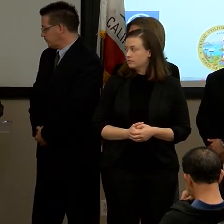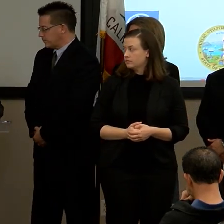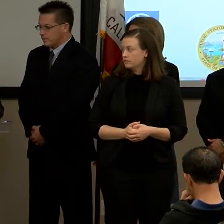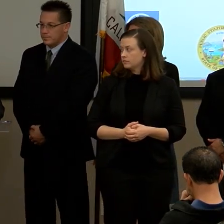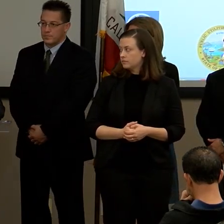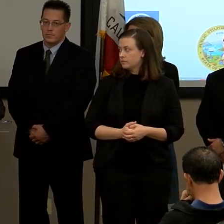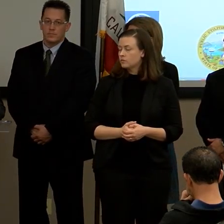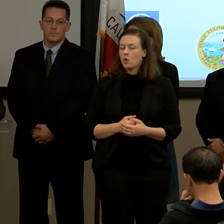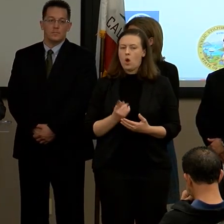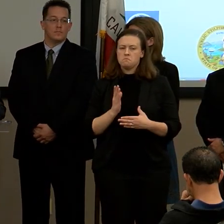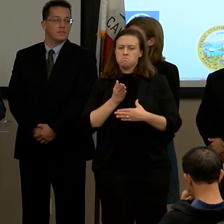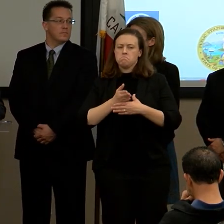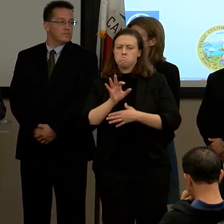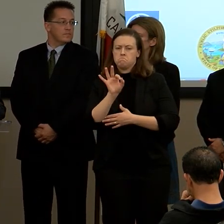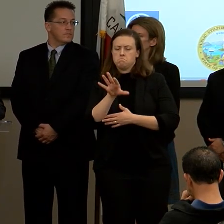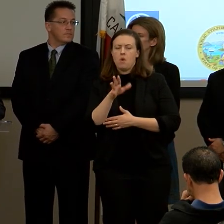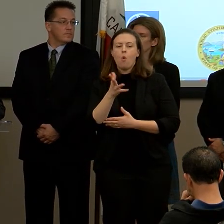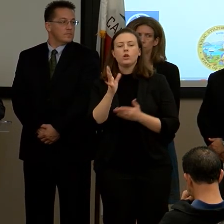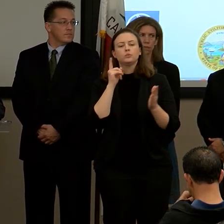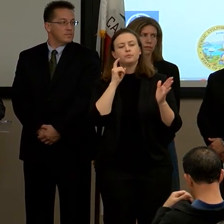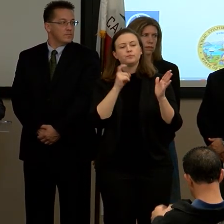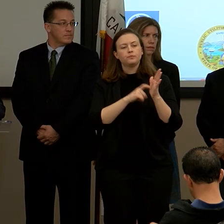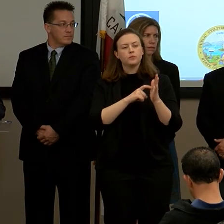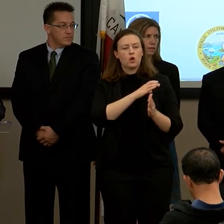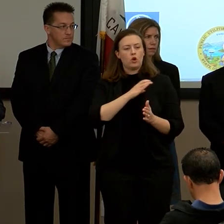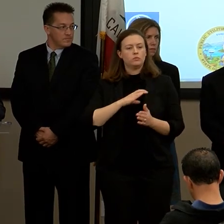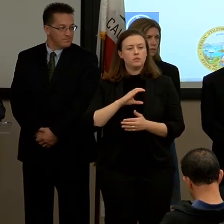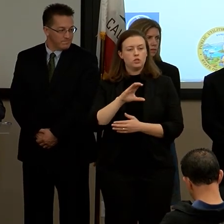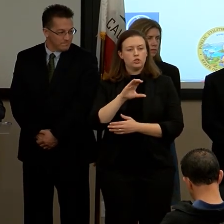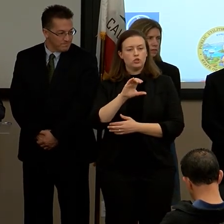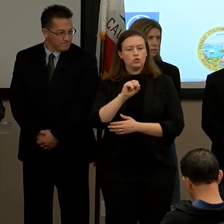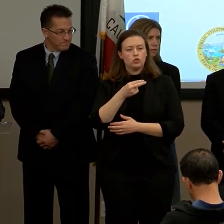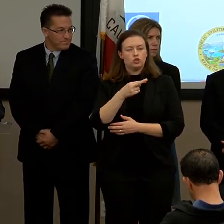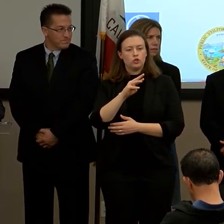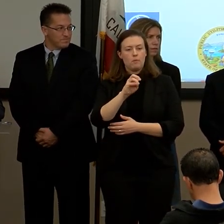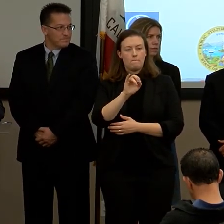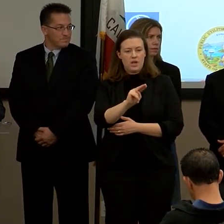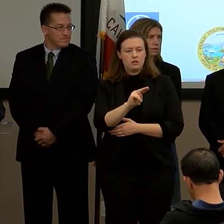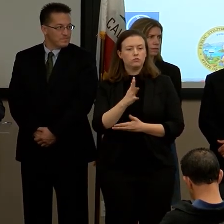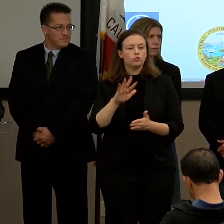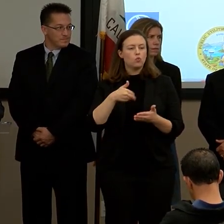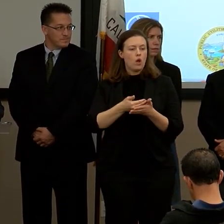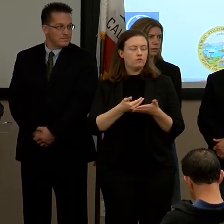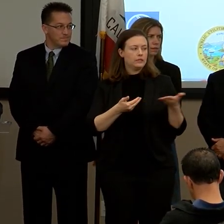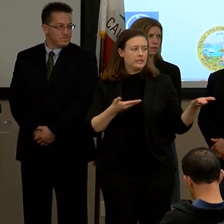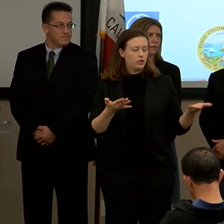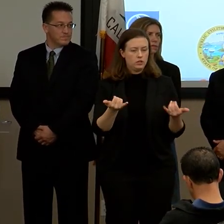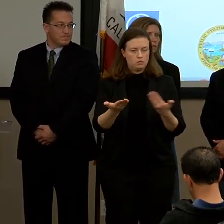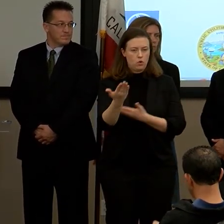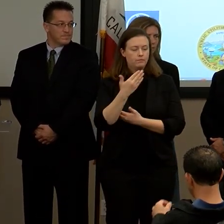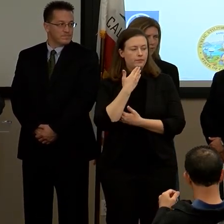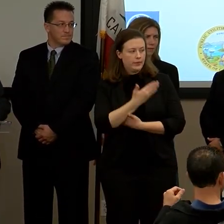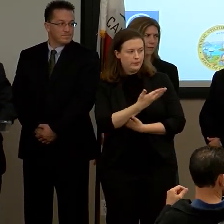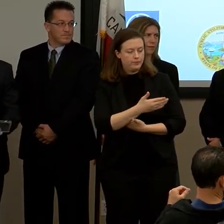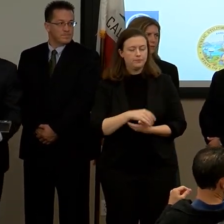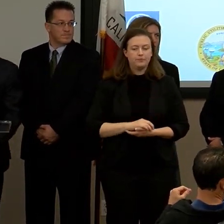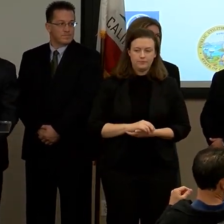Just a little interruption. I just wanted to recognize Congressman Sherman has arrived and is here with us this morning. Thanks, Congressman.